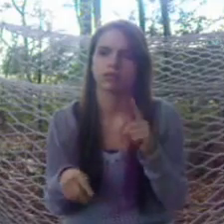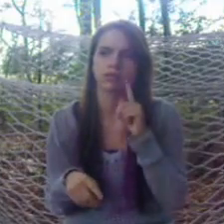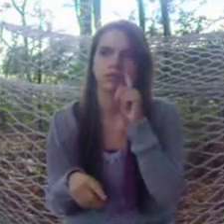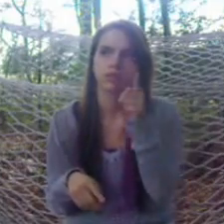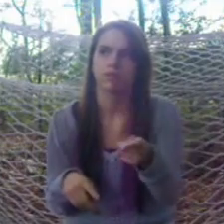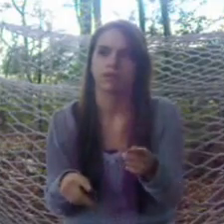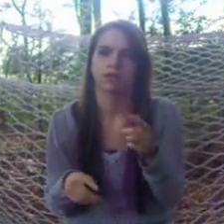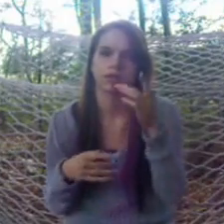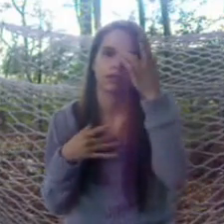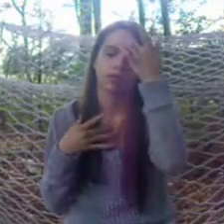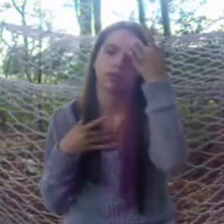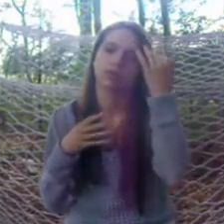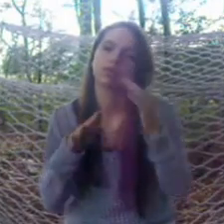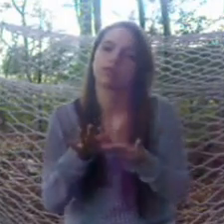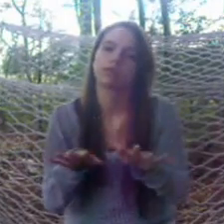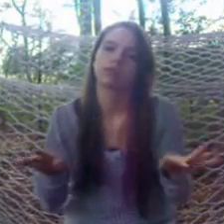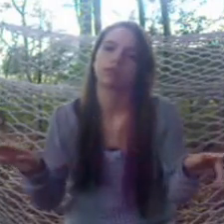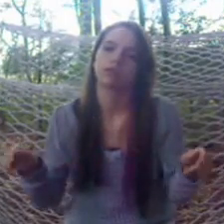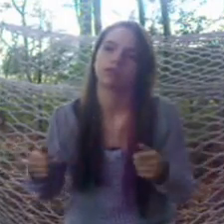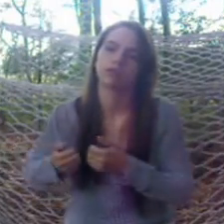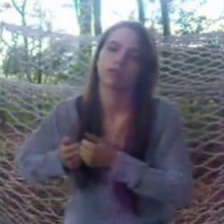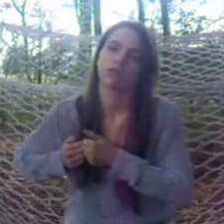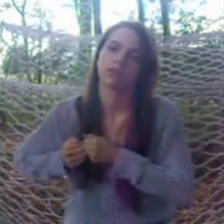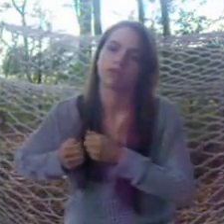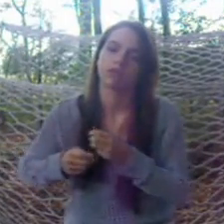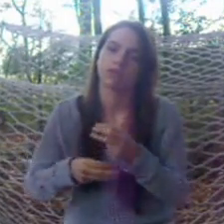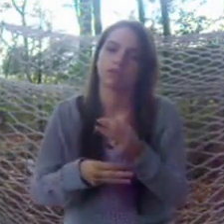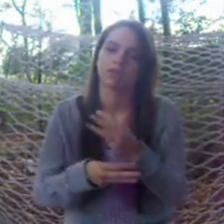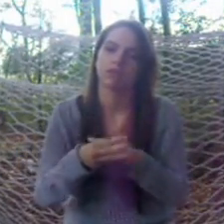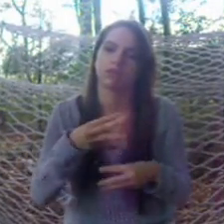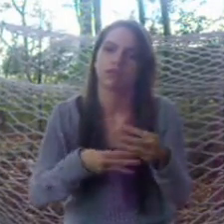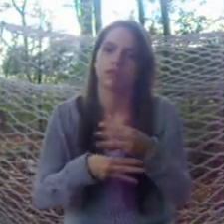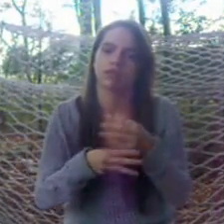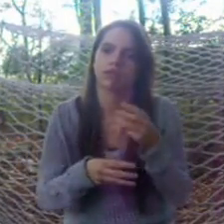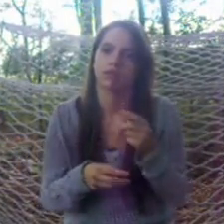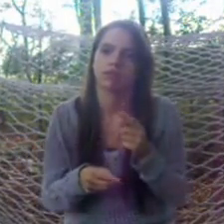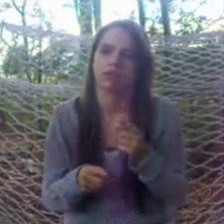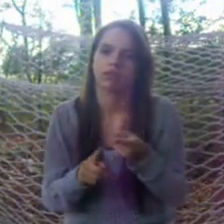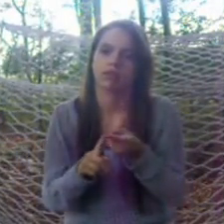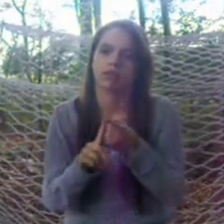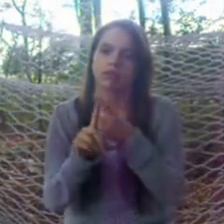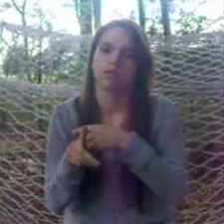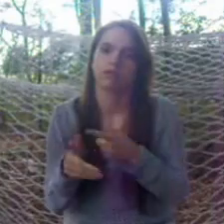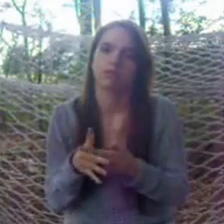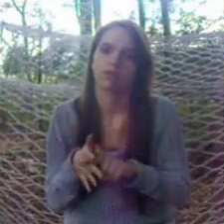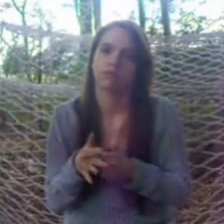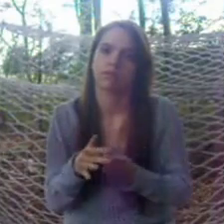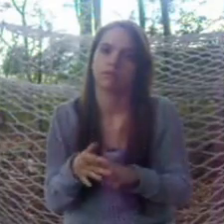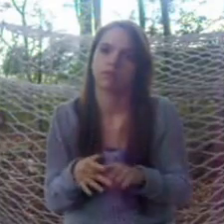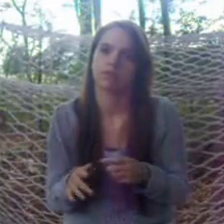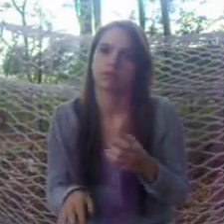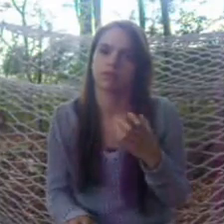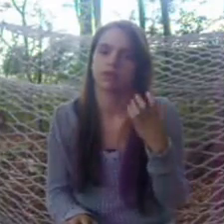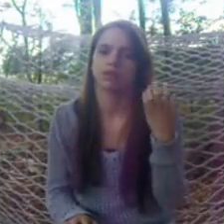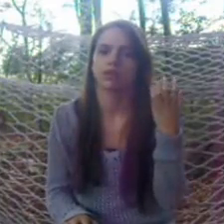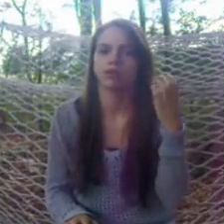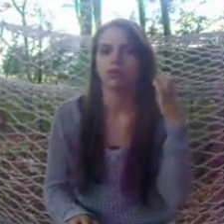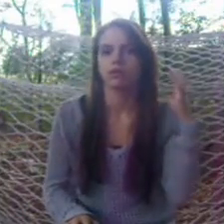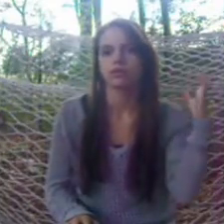the manam everything We thought Came from the Heart from